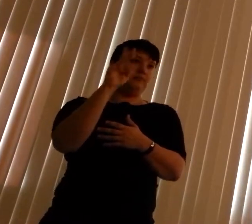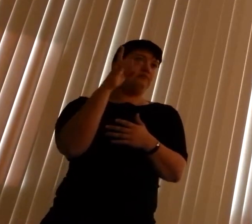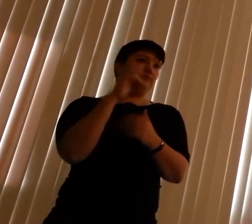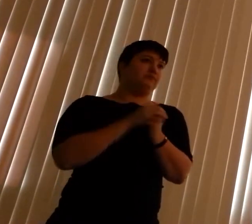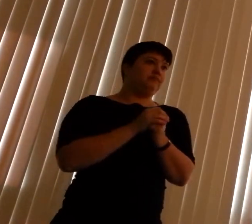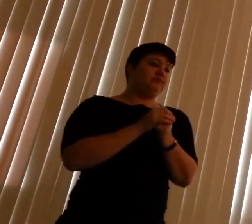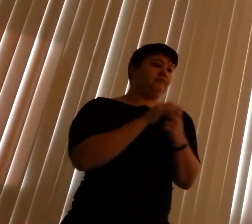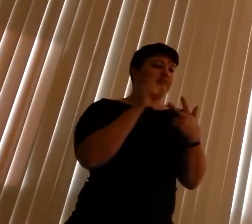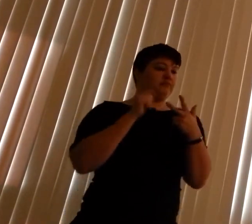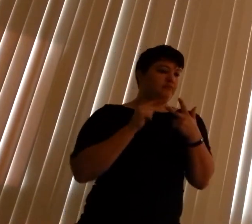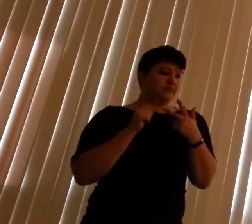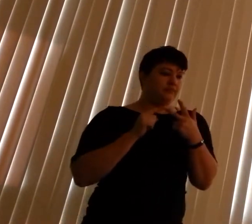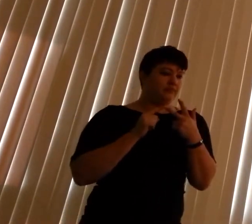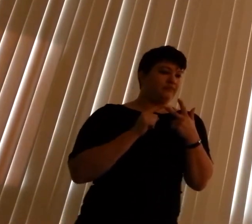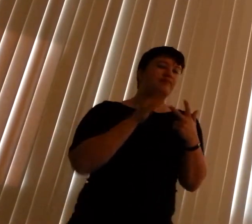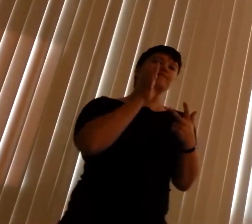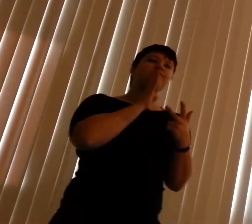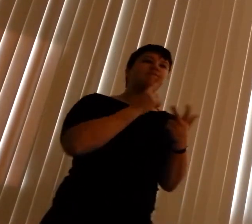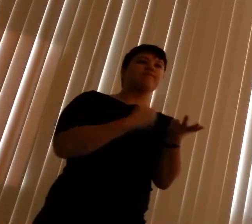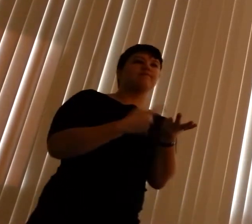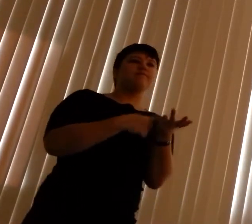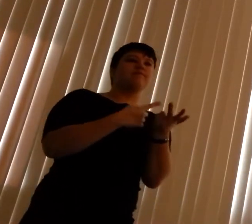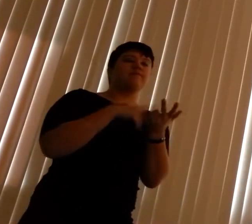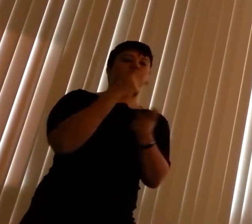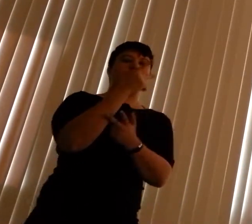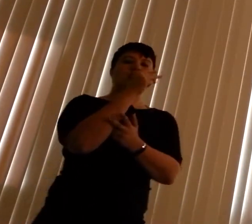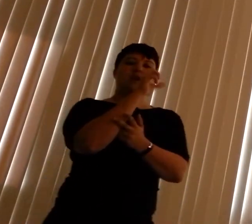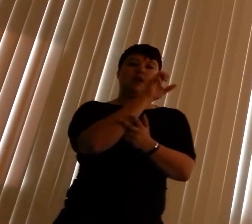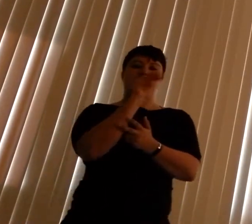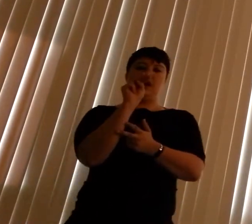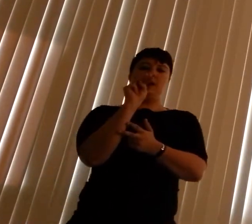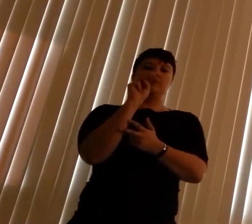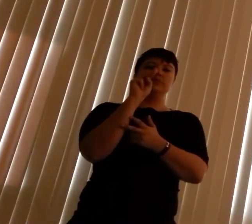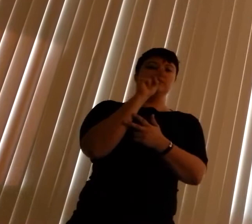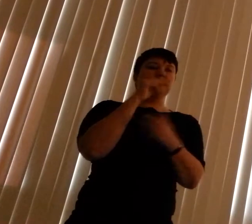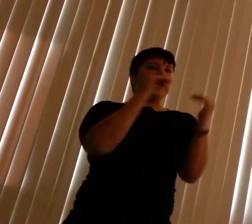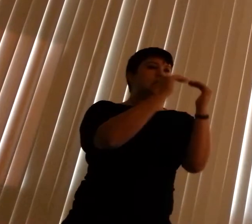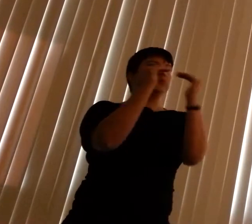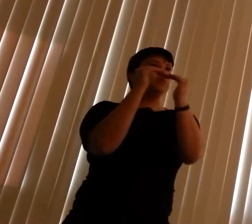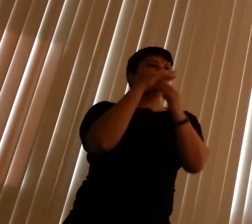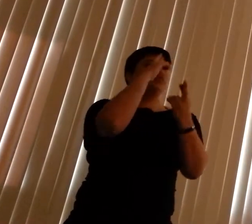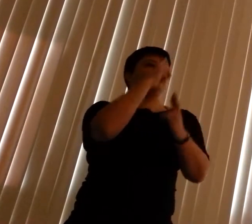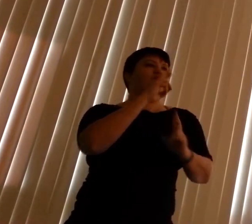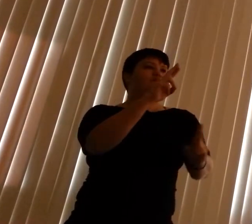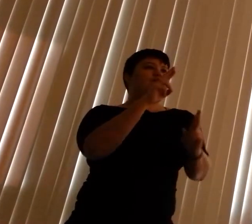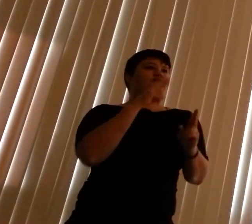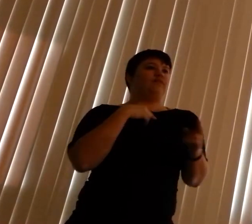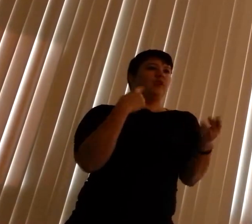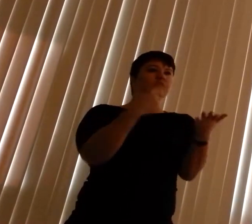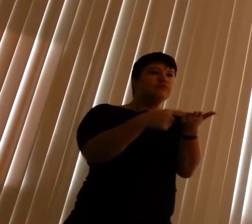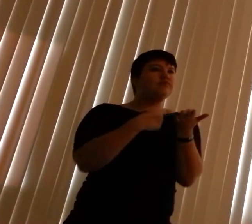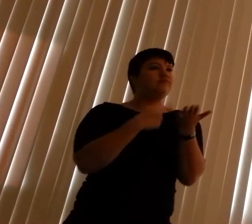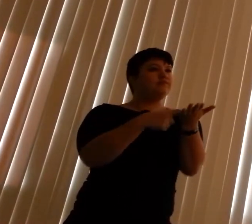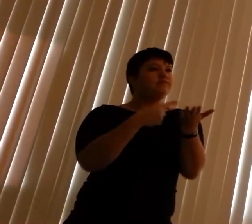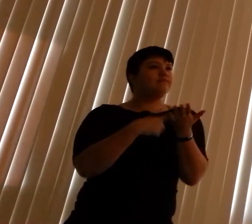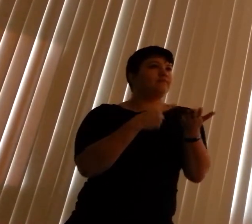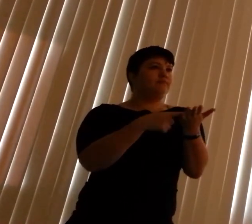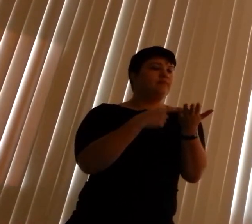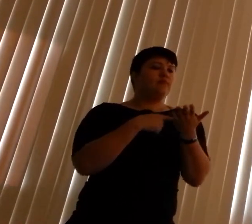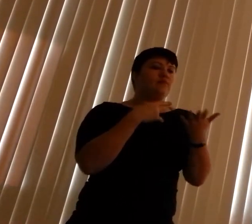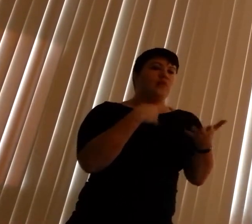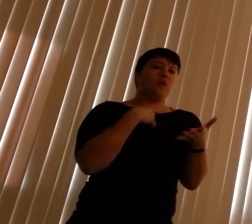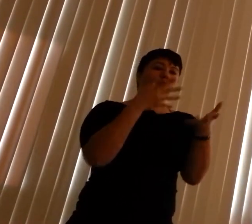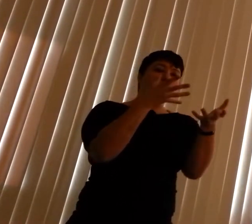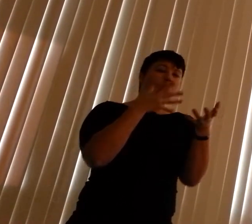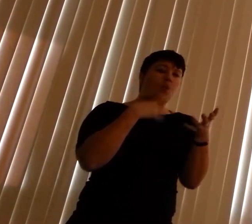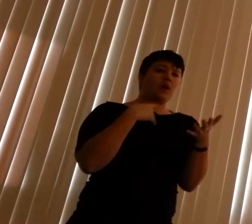Then I'm going to talk about Cam's equal respect argument, which allegedly supports giving equal chances in the